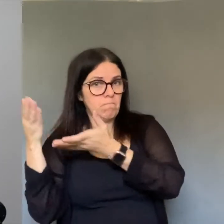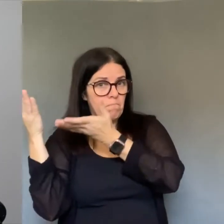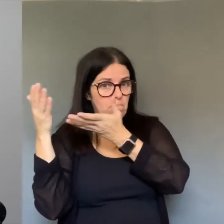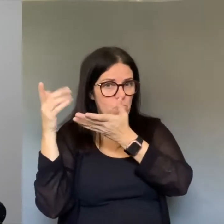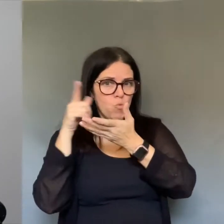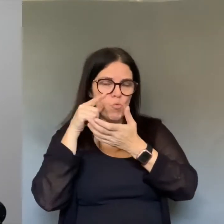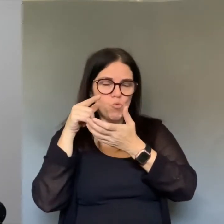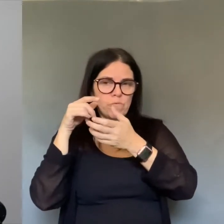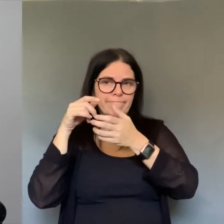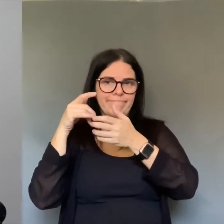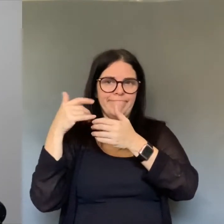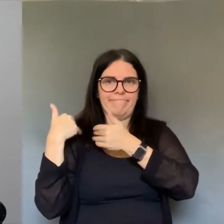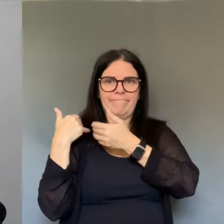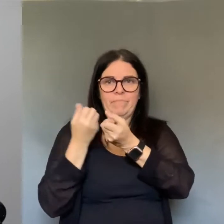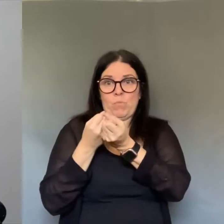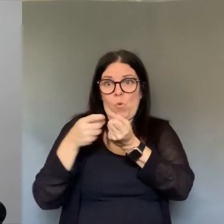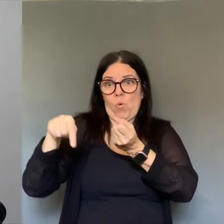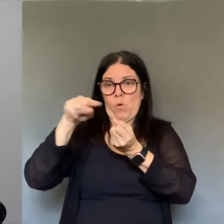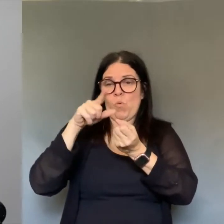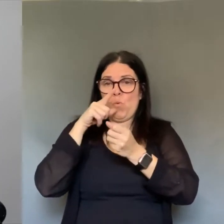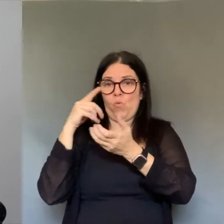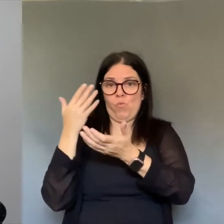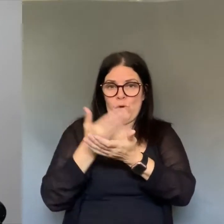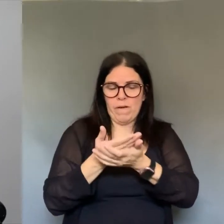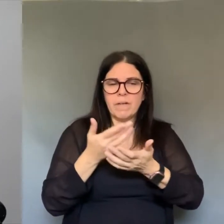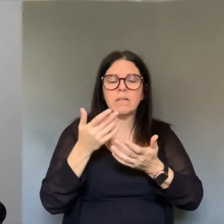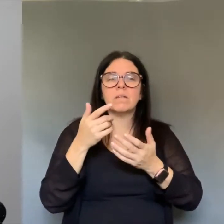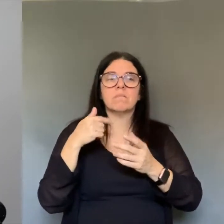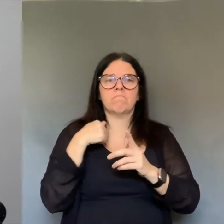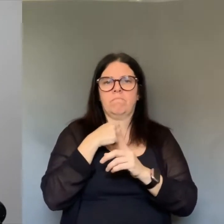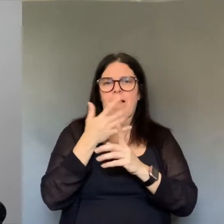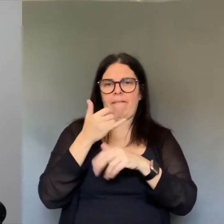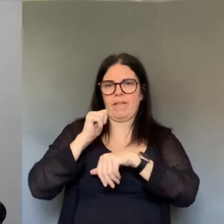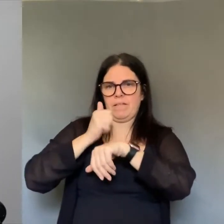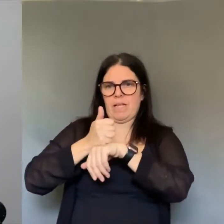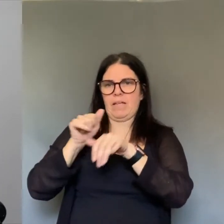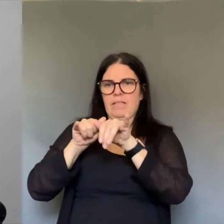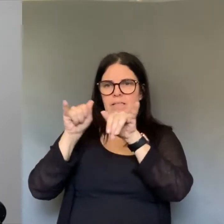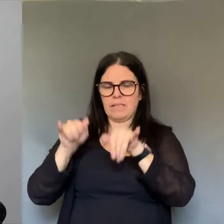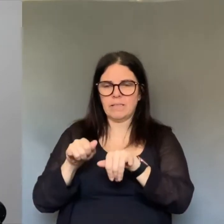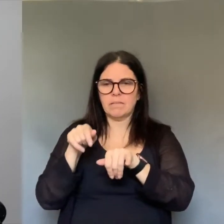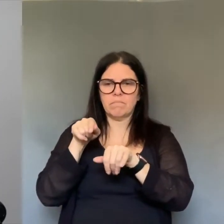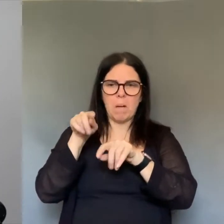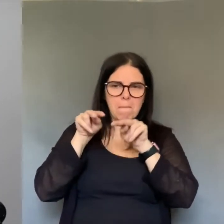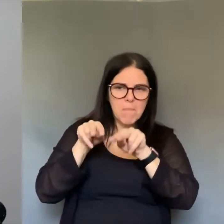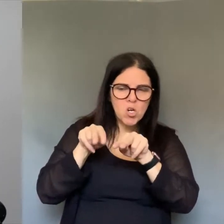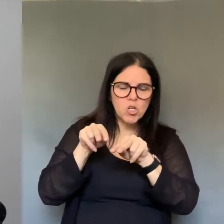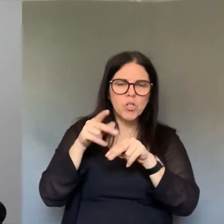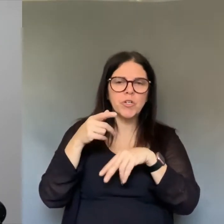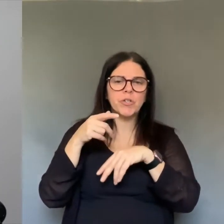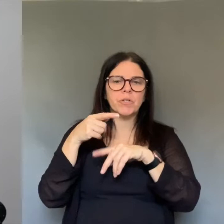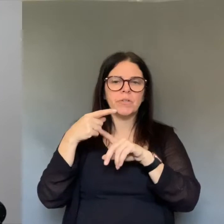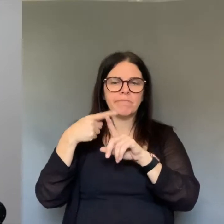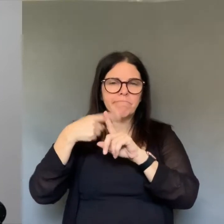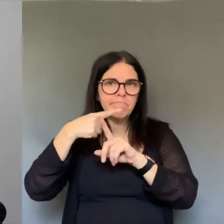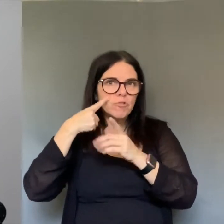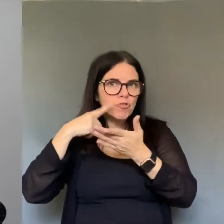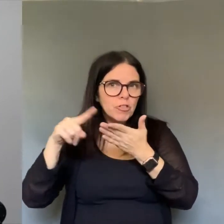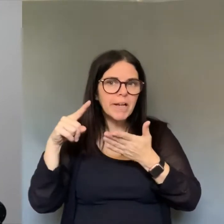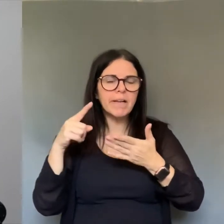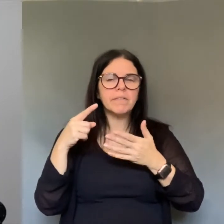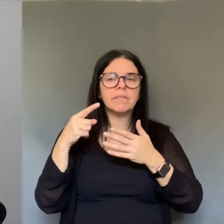municipalities and the farm owners to have a good system in place for early detection of these